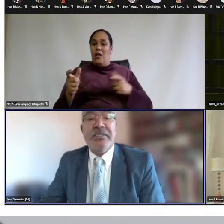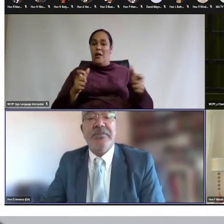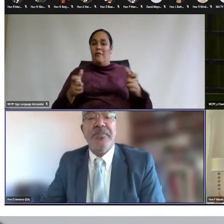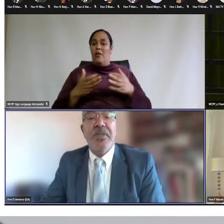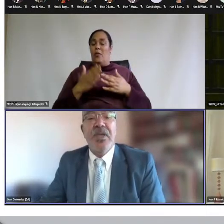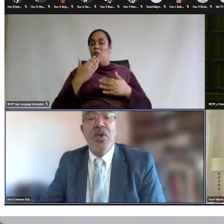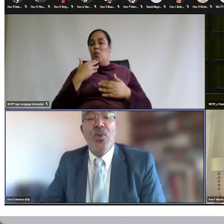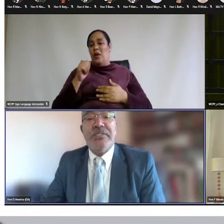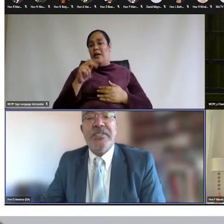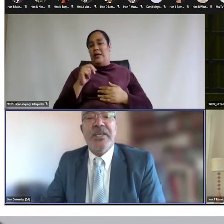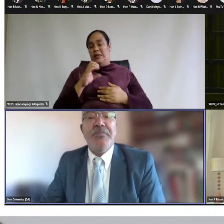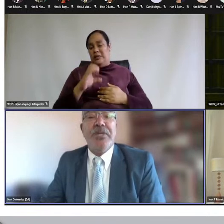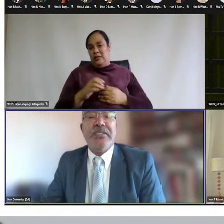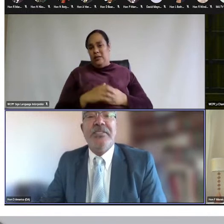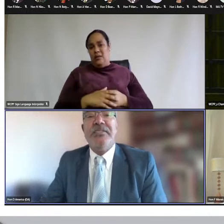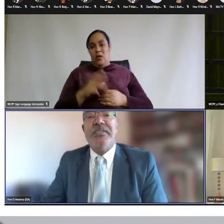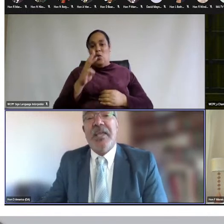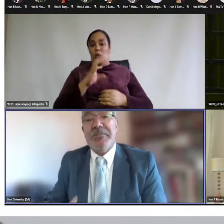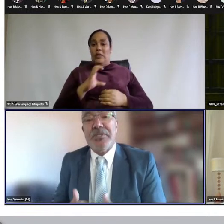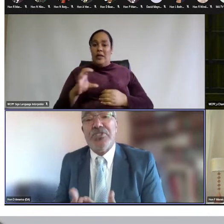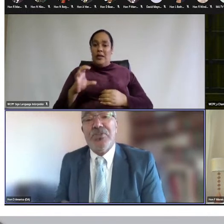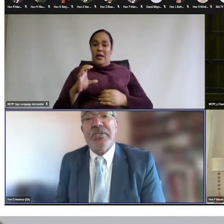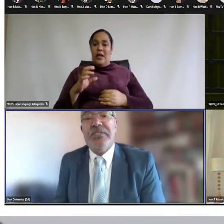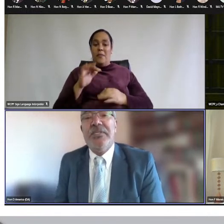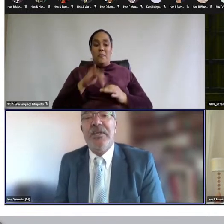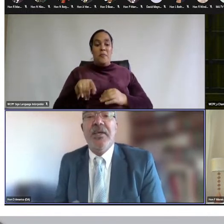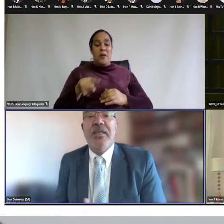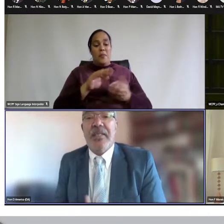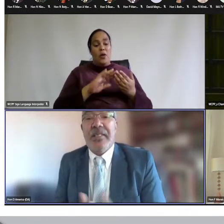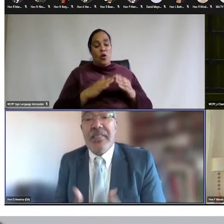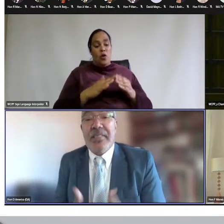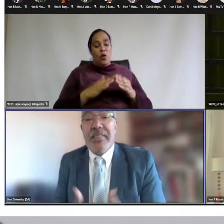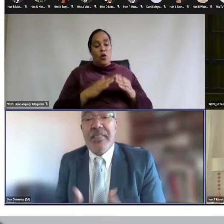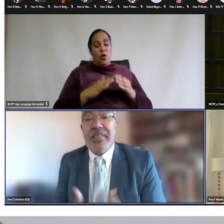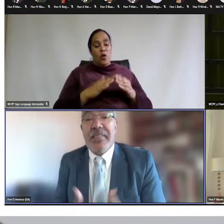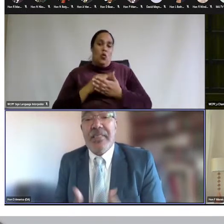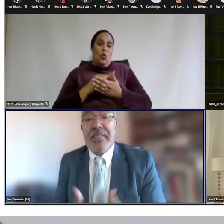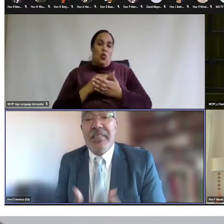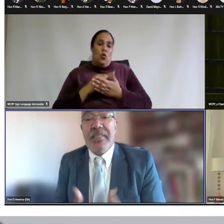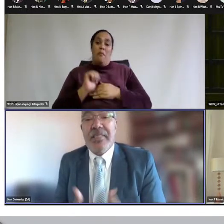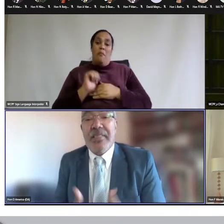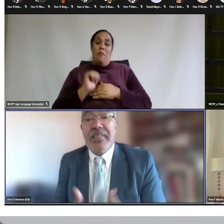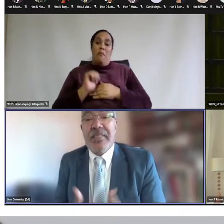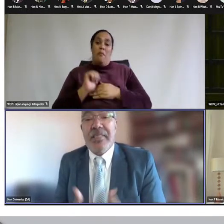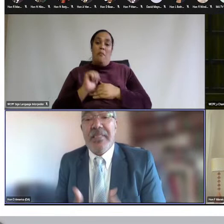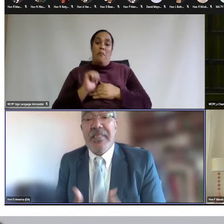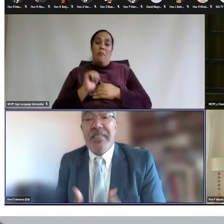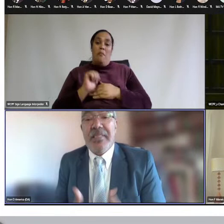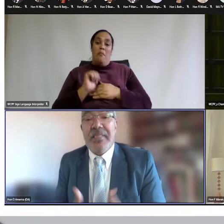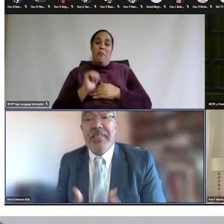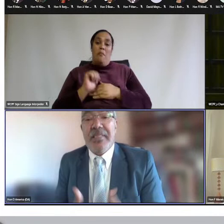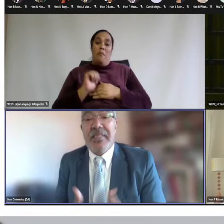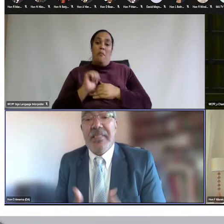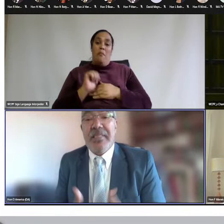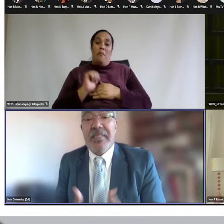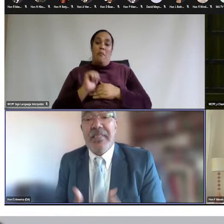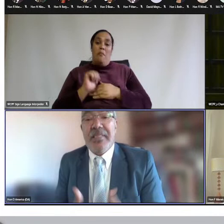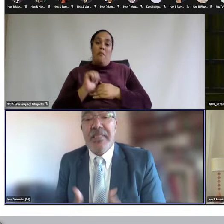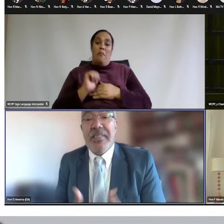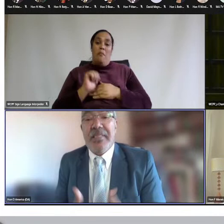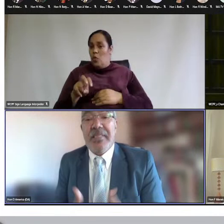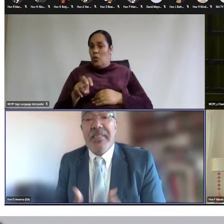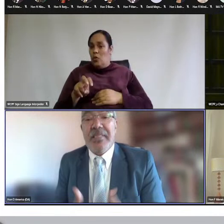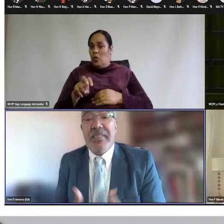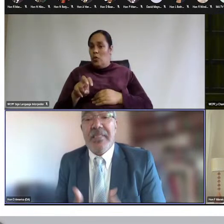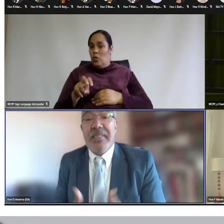ANC. Western Cape residents can be assured that their monies are well, not stolen,